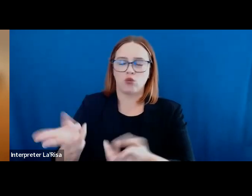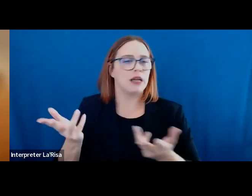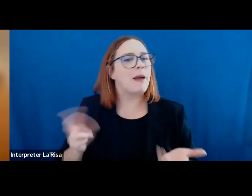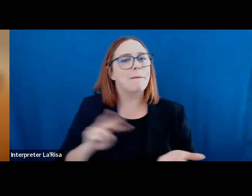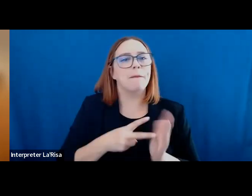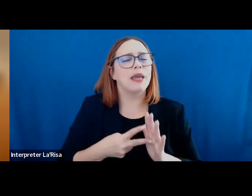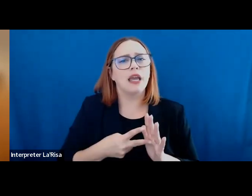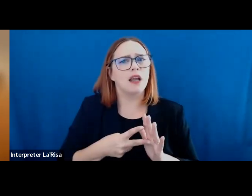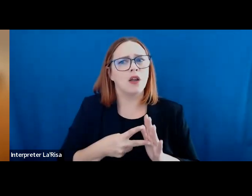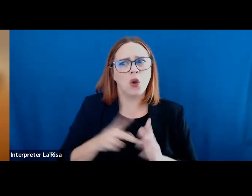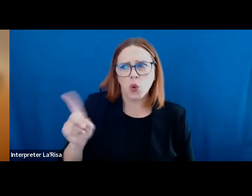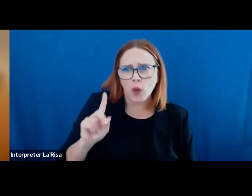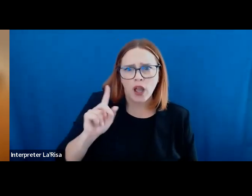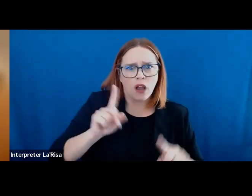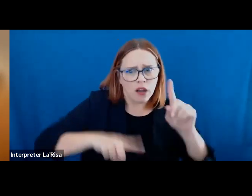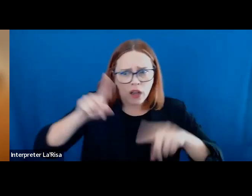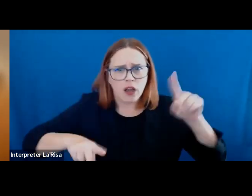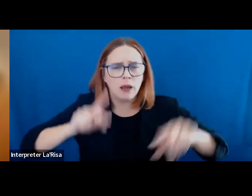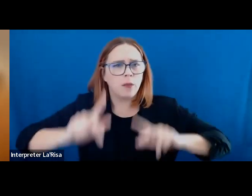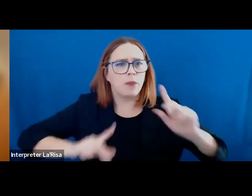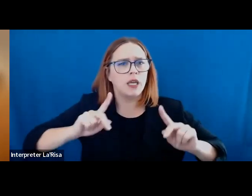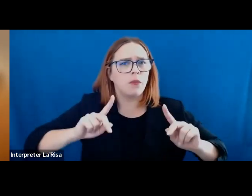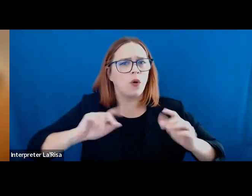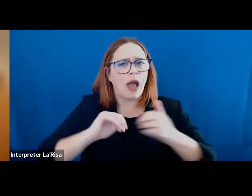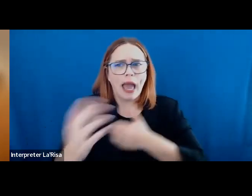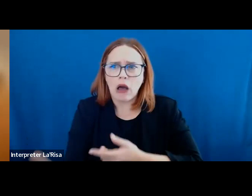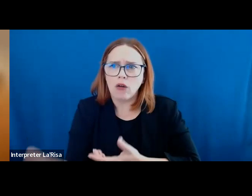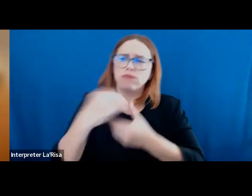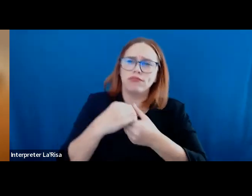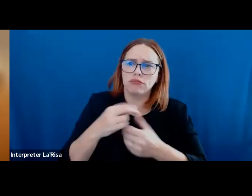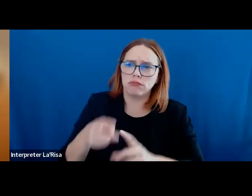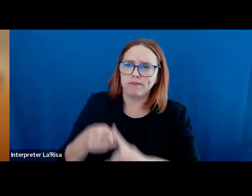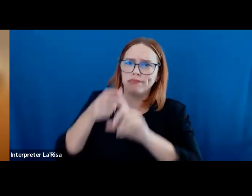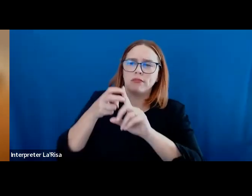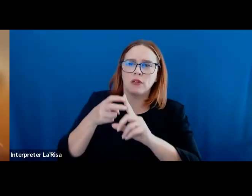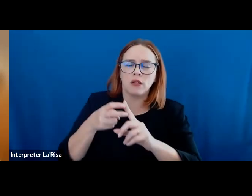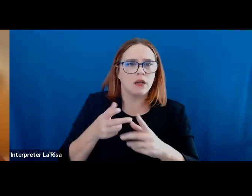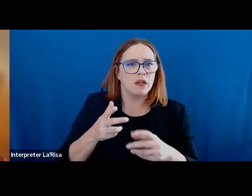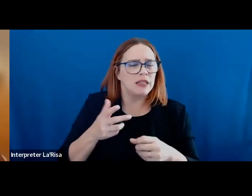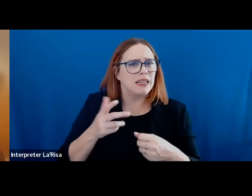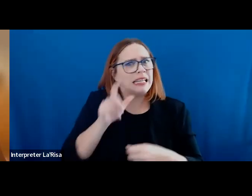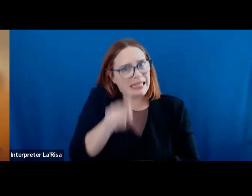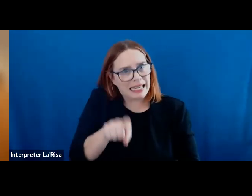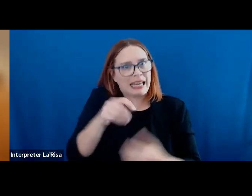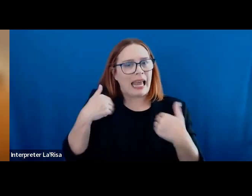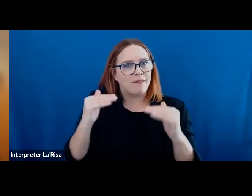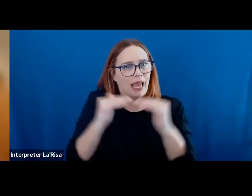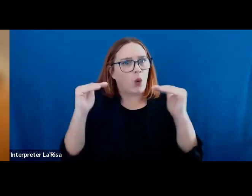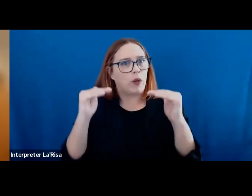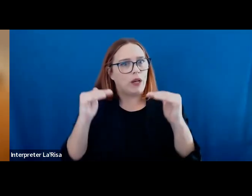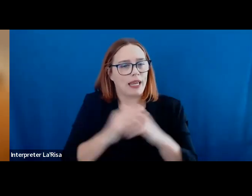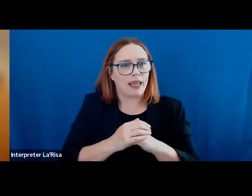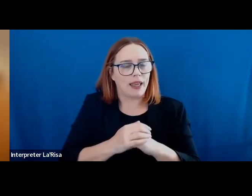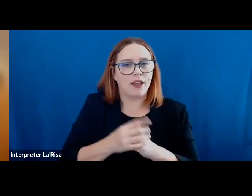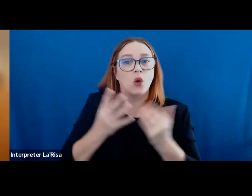equity. And we want to be able to have those aspects from us inside of our organizing from the